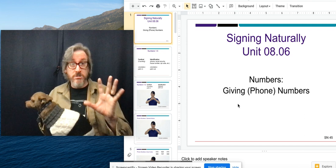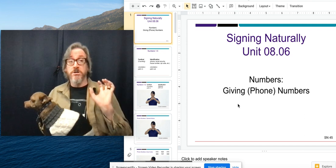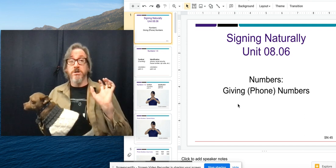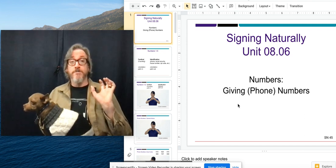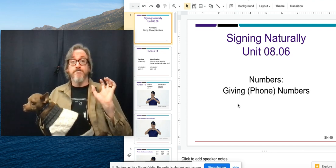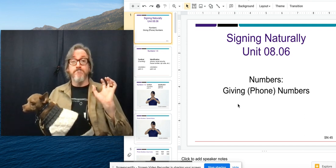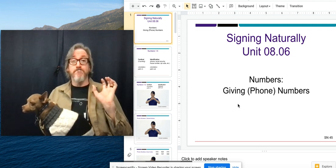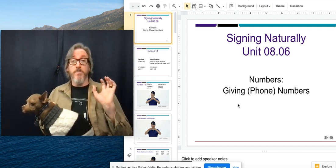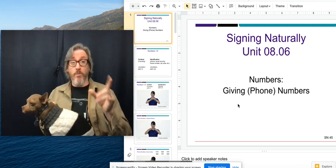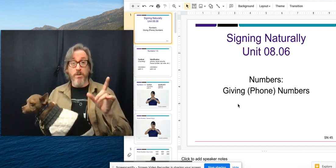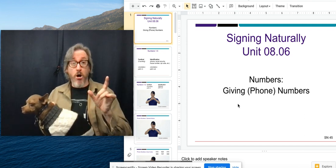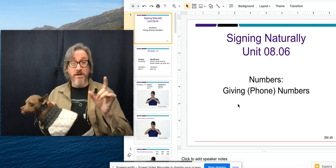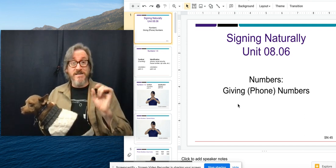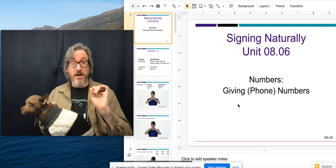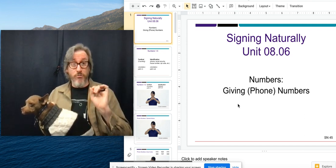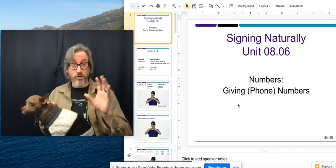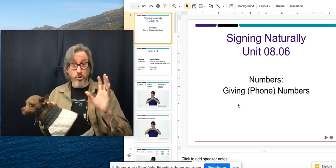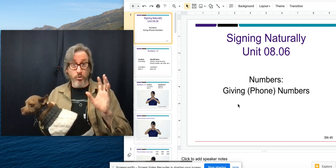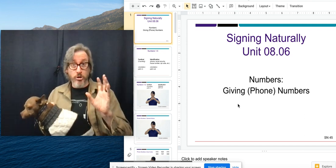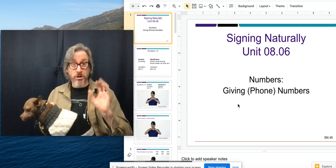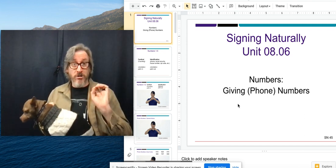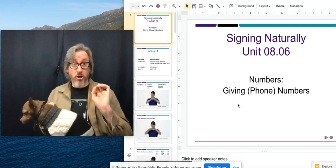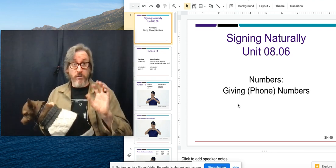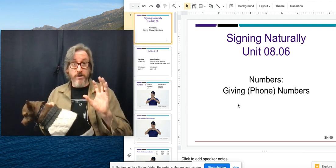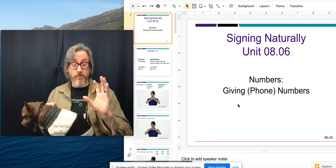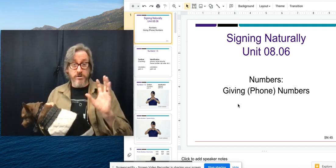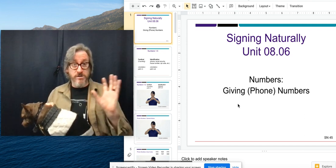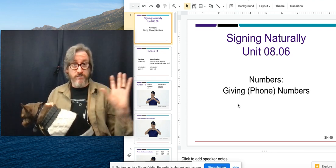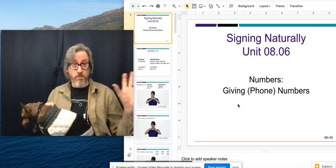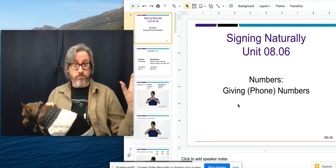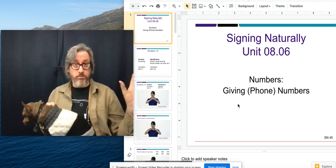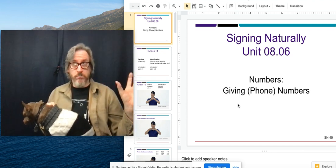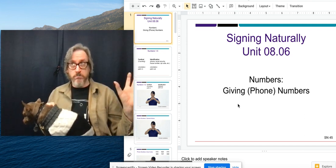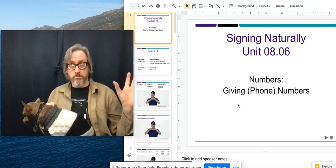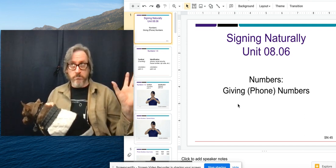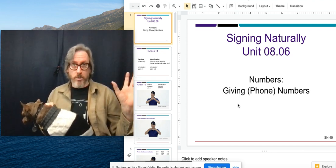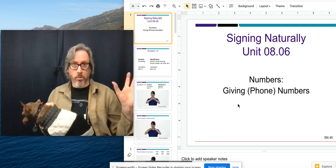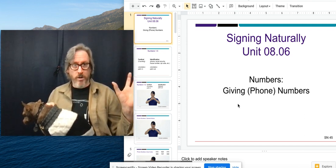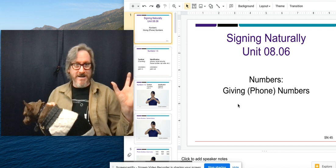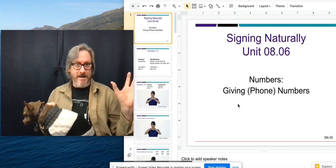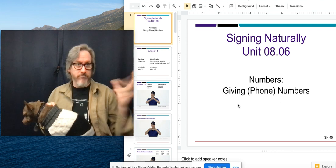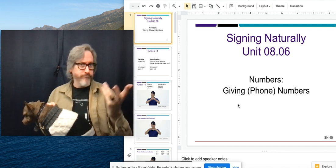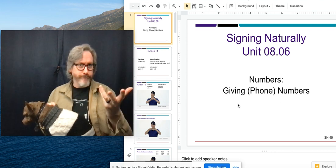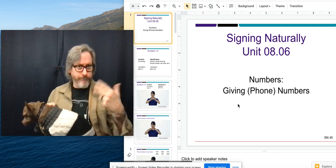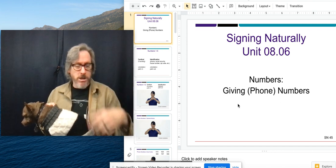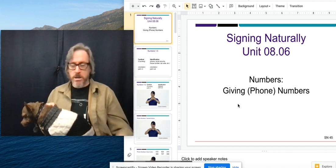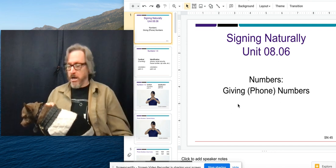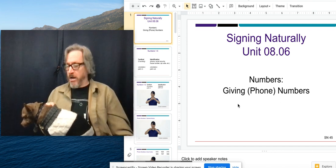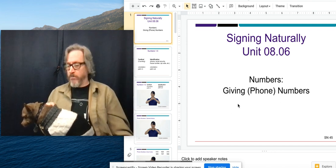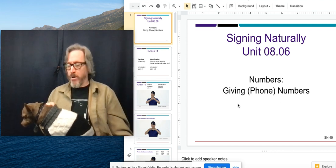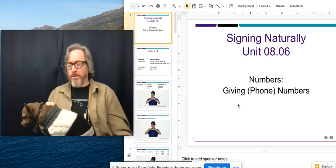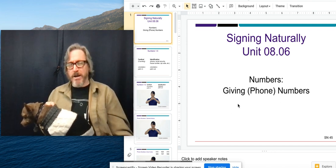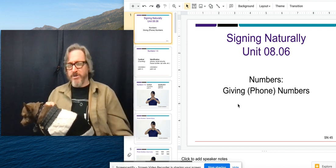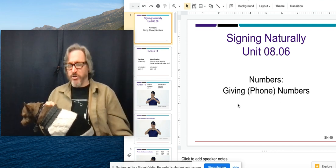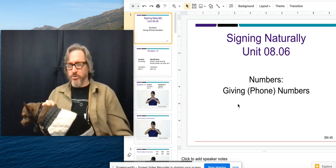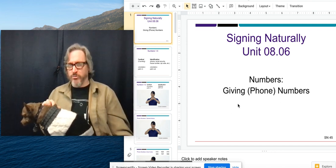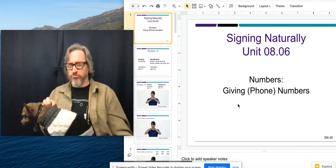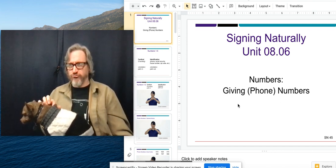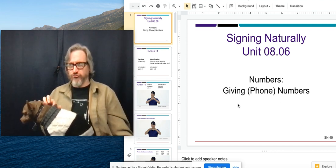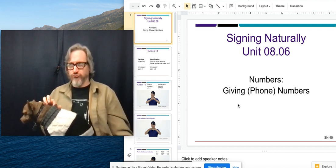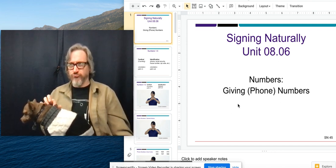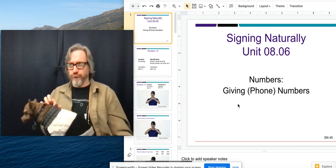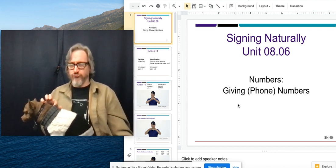numbers, you may want to pause and review all the numbers from, well, 1 to 10. Probably up